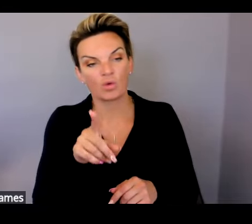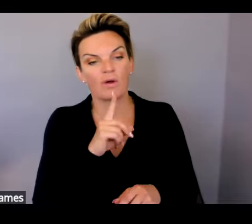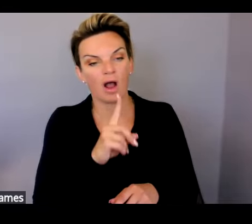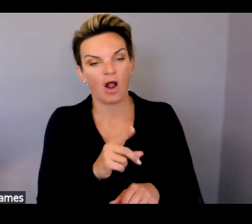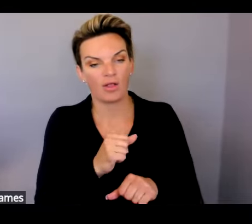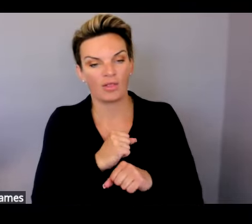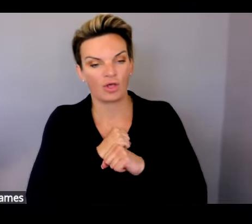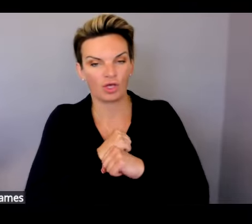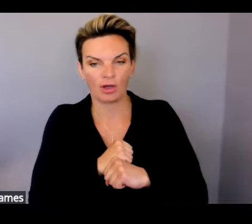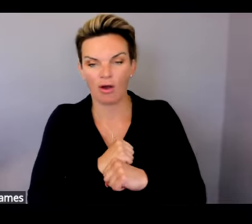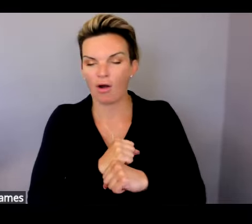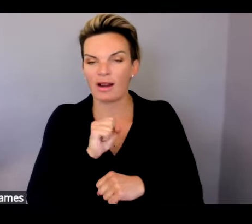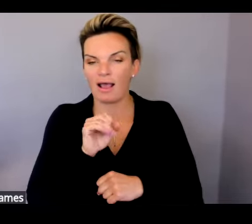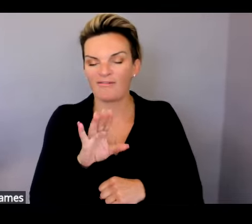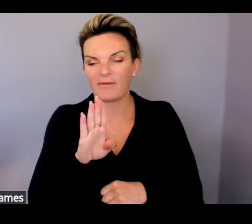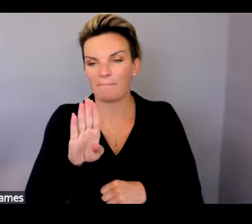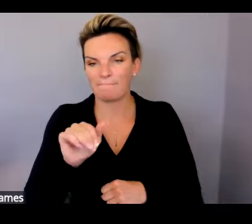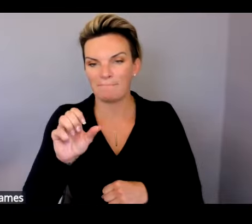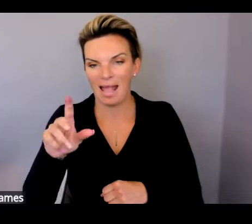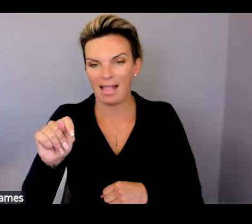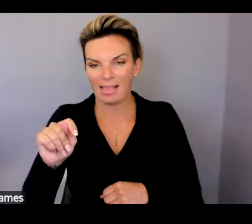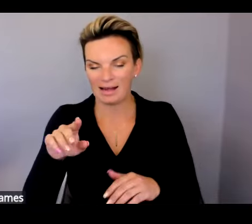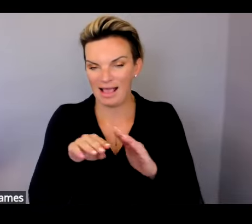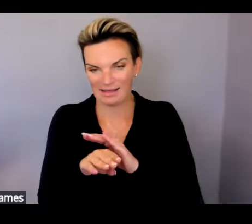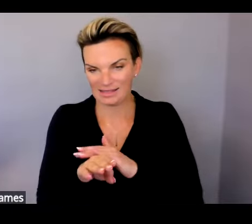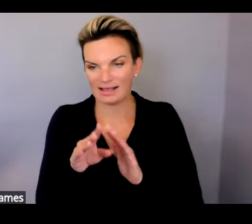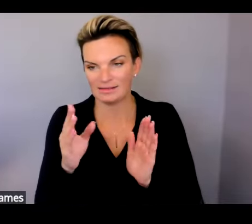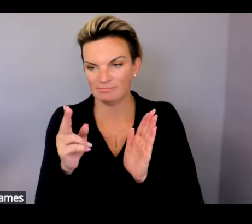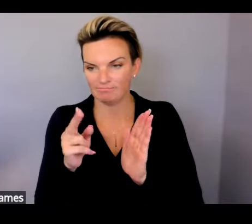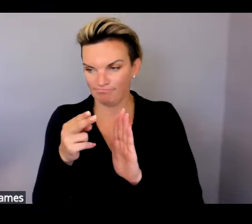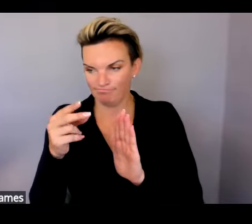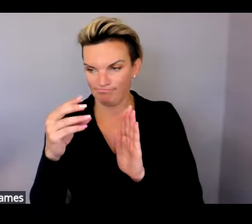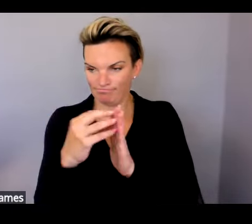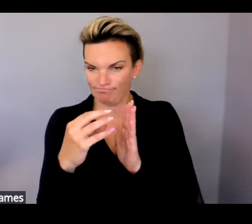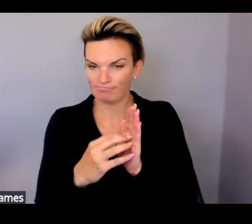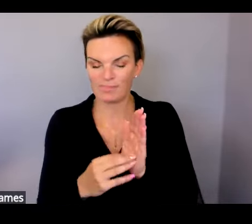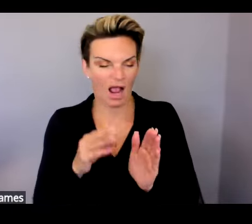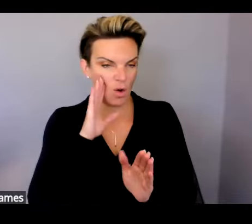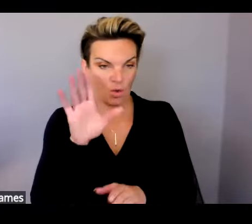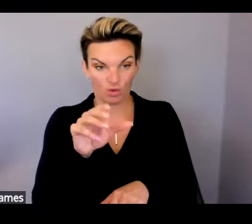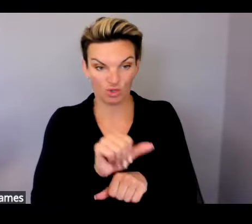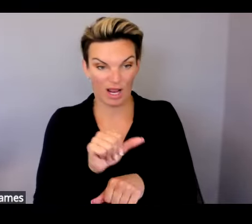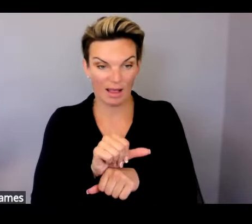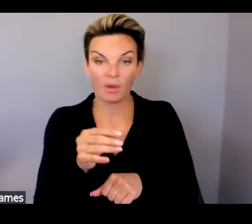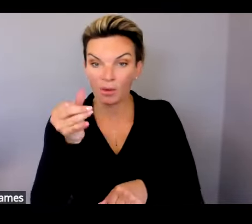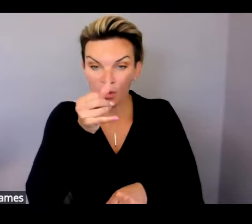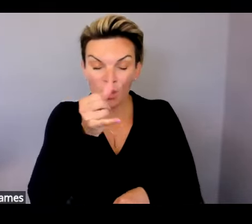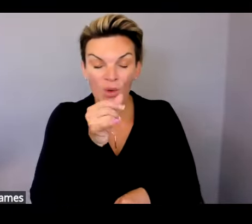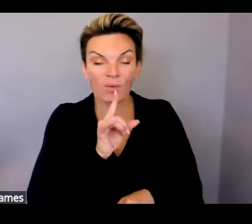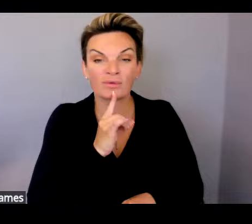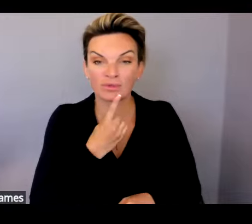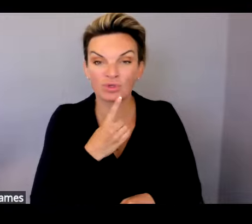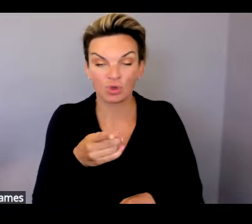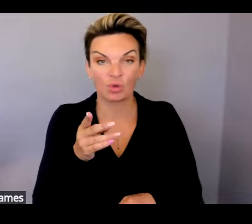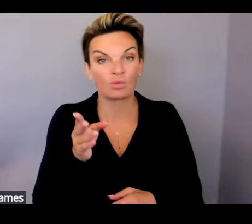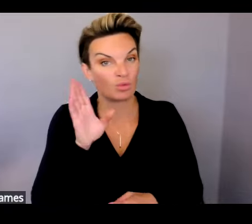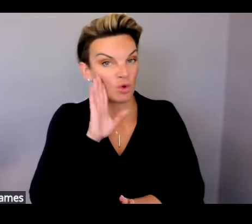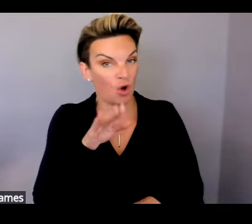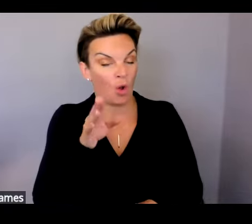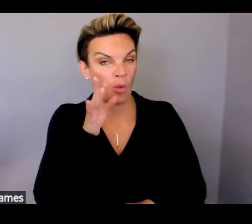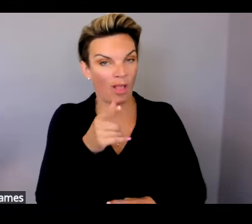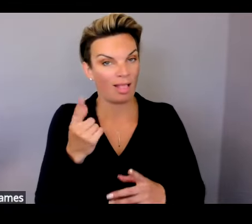access in this state. I know you take your jobs very seriously. You are going to be tested this year by both sides of the